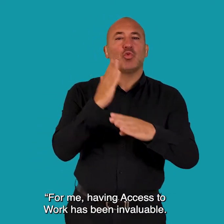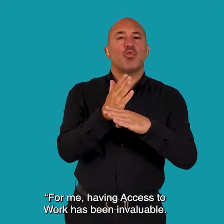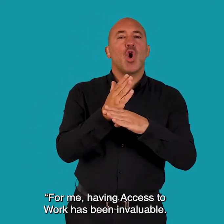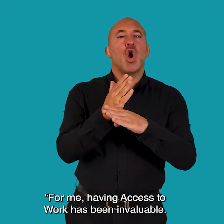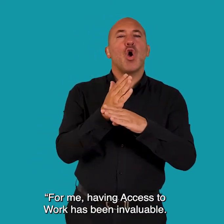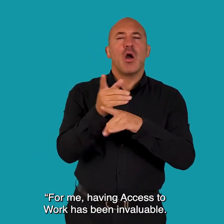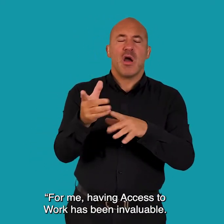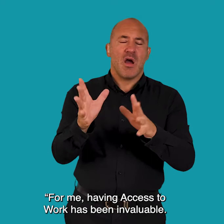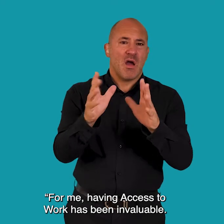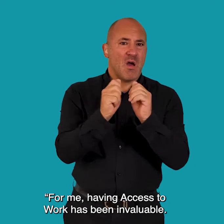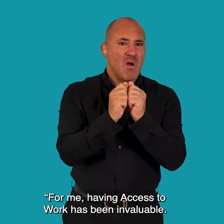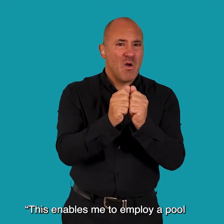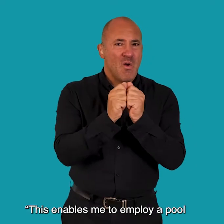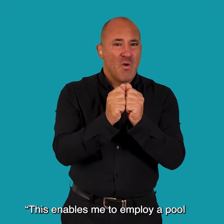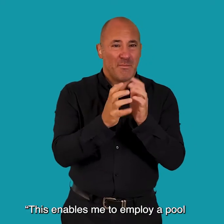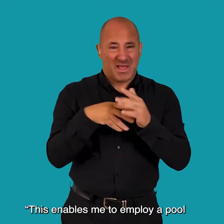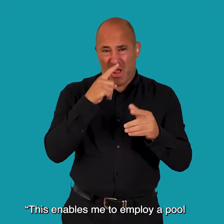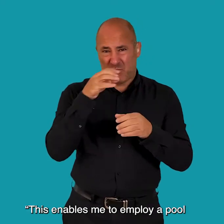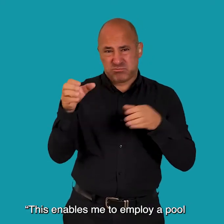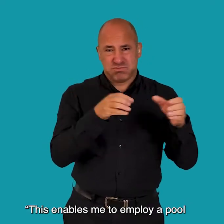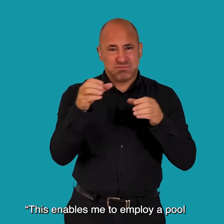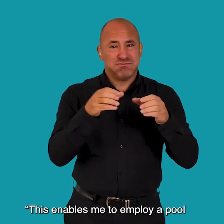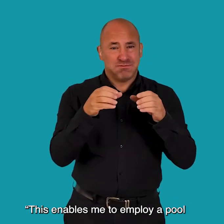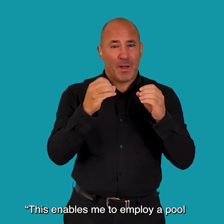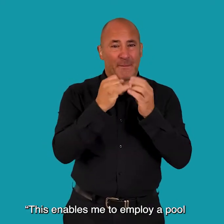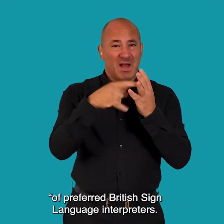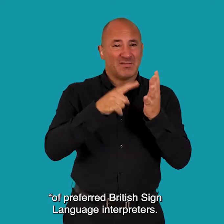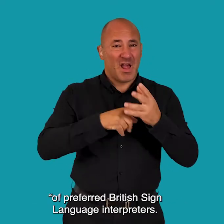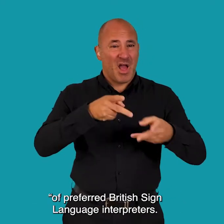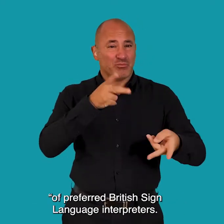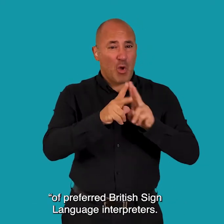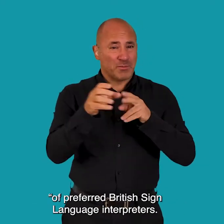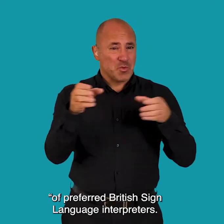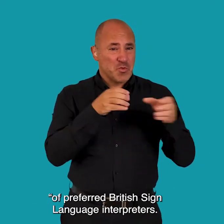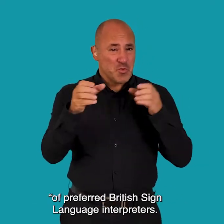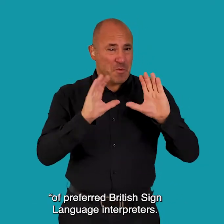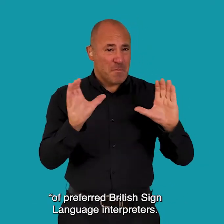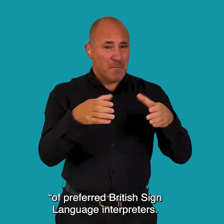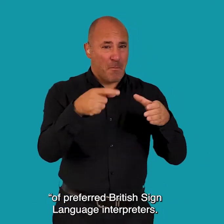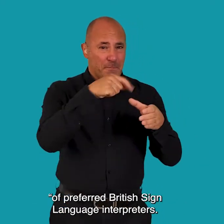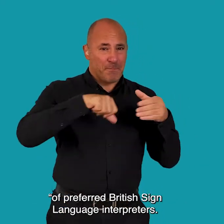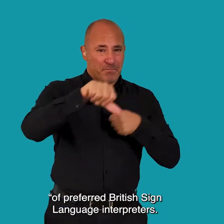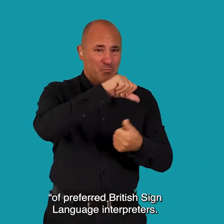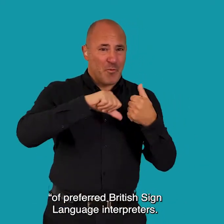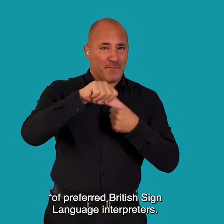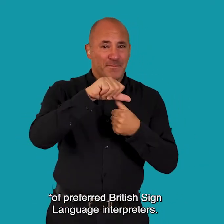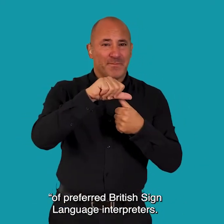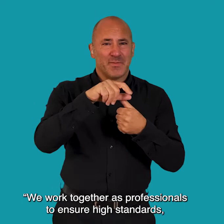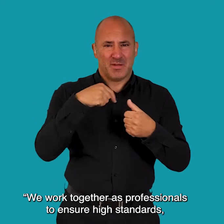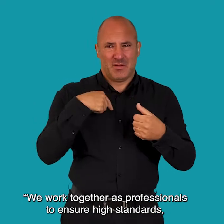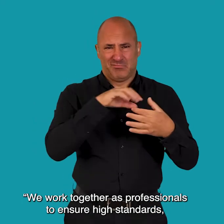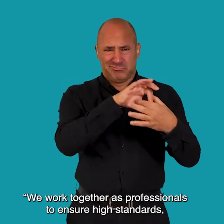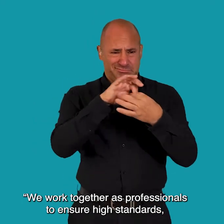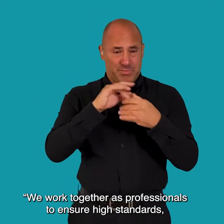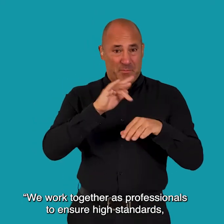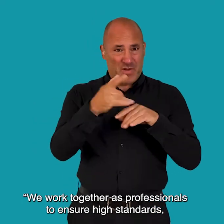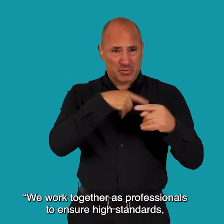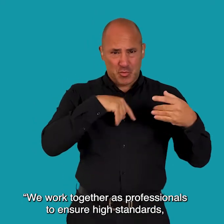been invaluable. This enables me to employ a pool of preferred British Sign Language interpreters. We work together as